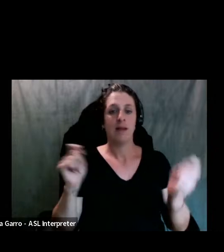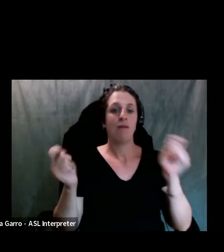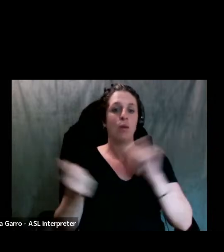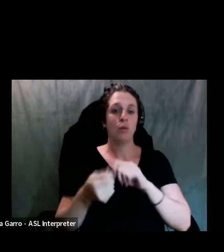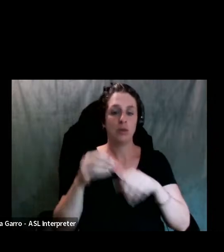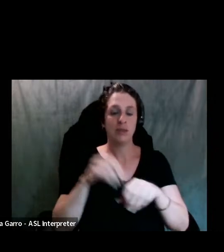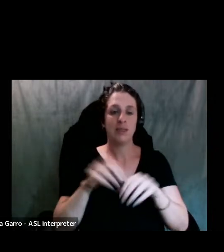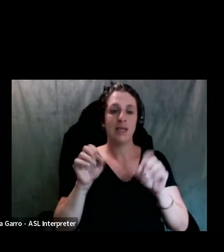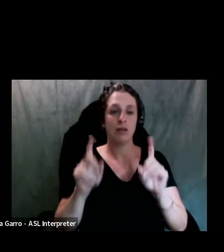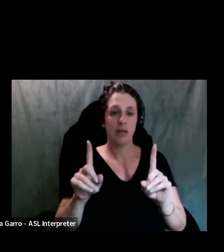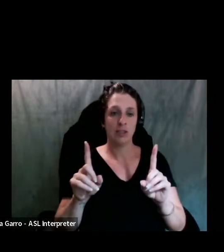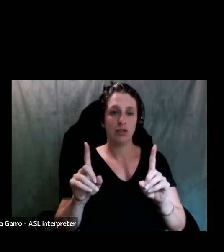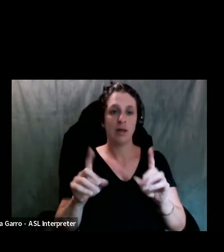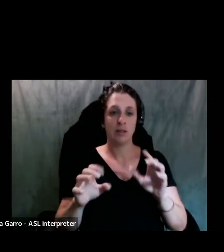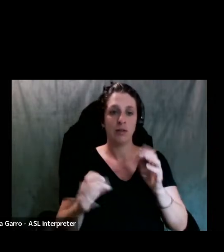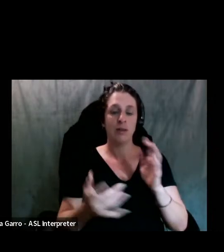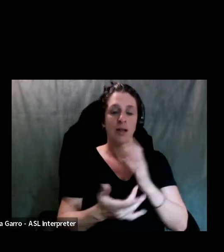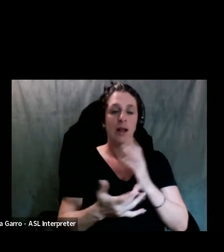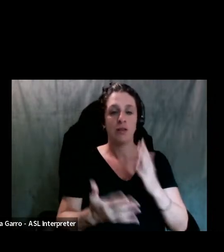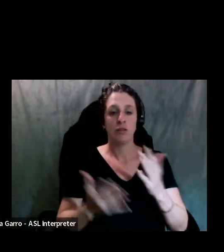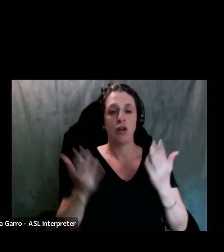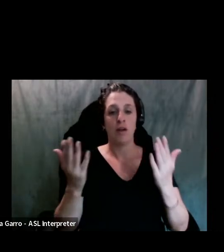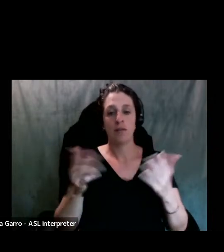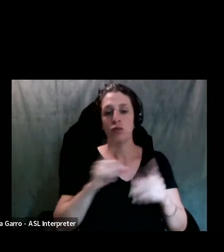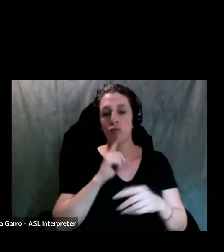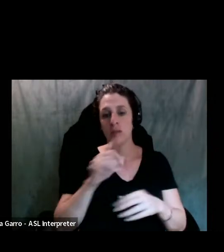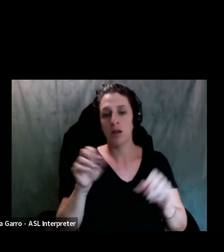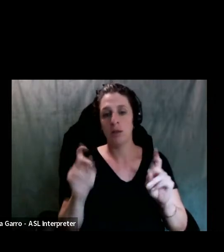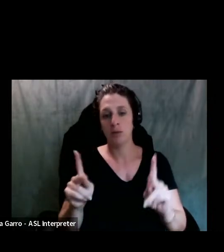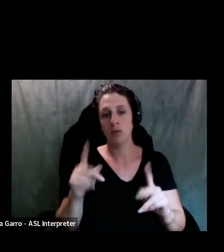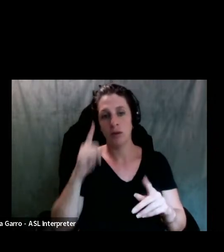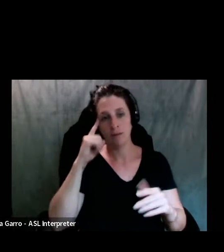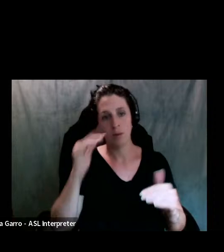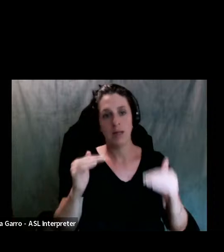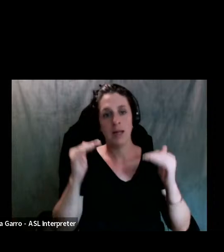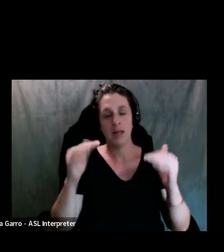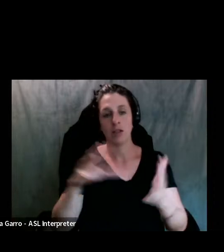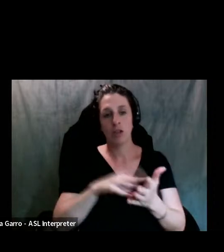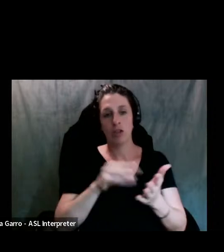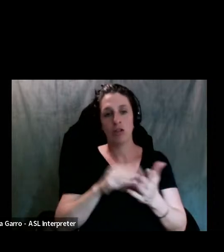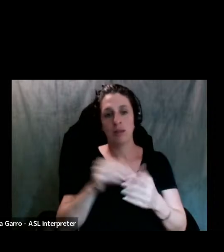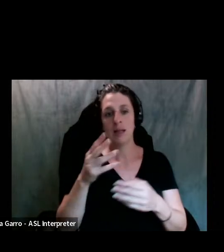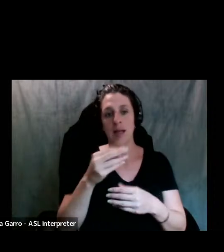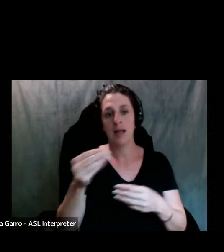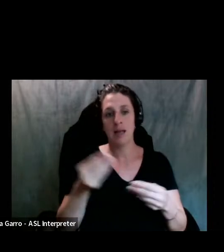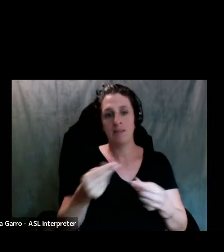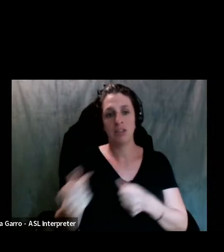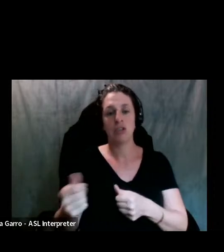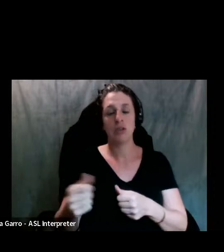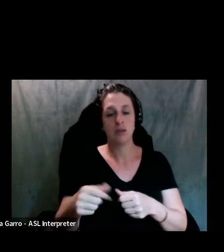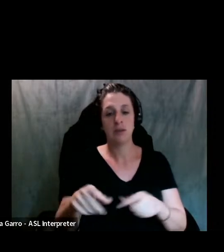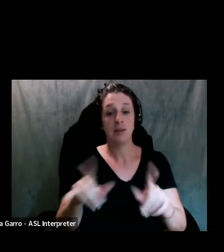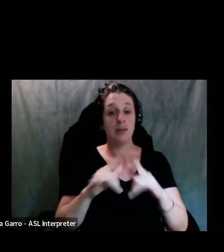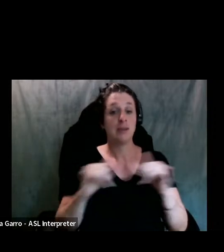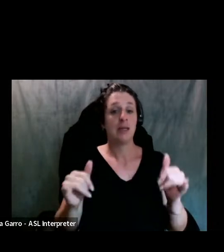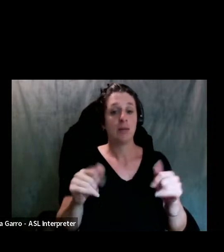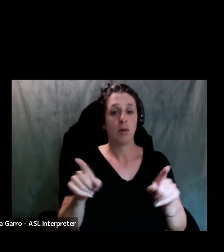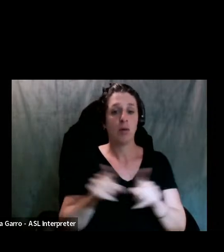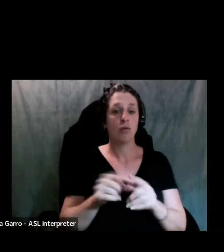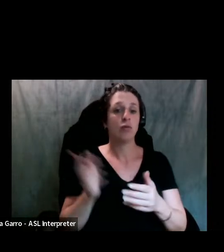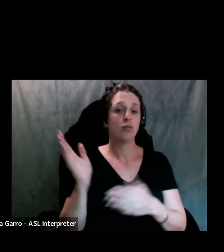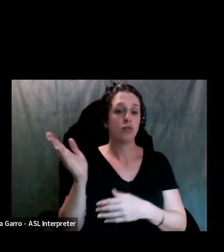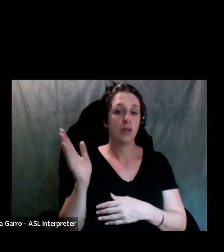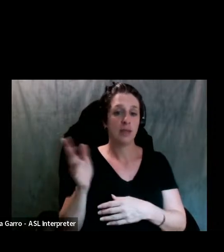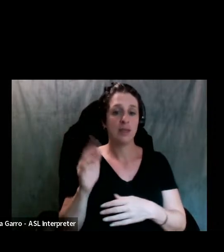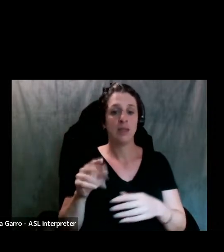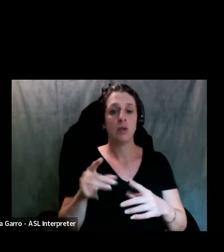educational technology, offering real opportunities for enhanced learning and efficiency, but at the same time also presenting unique